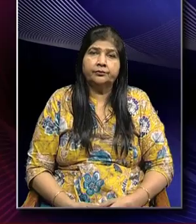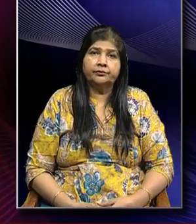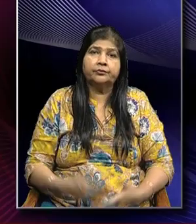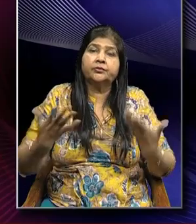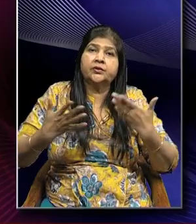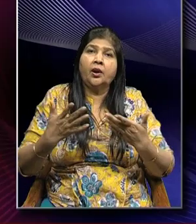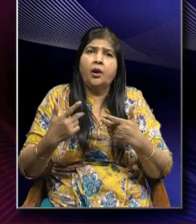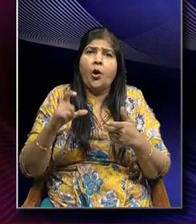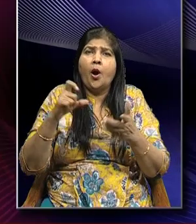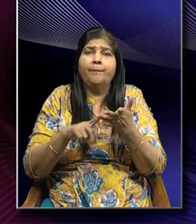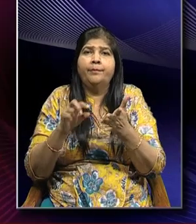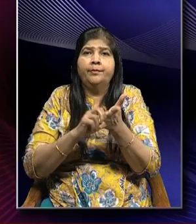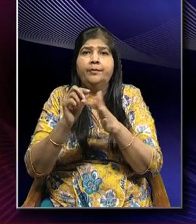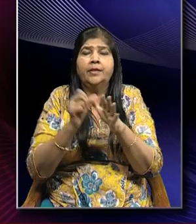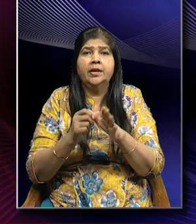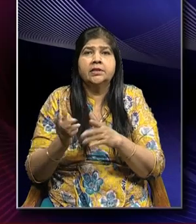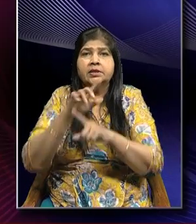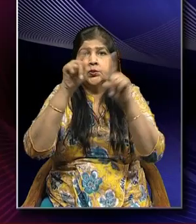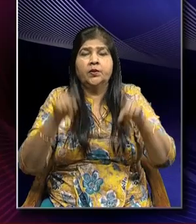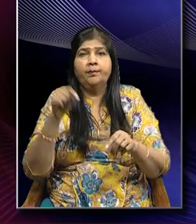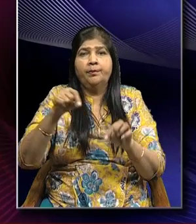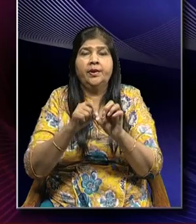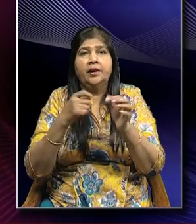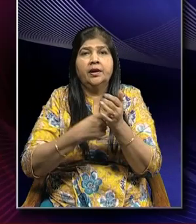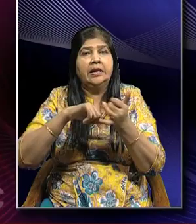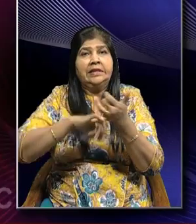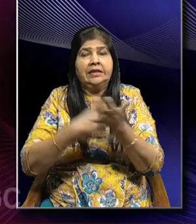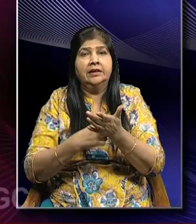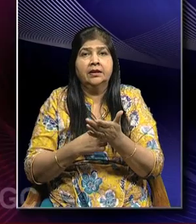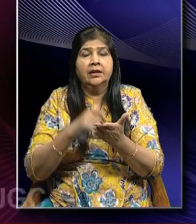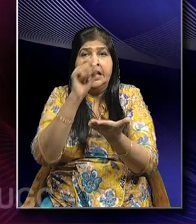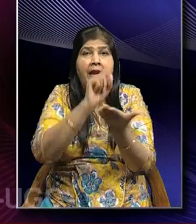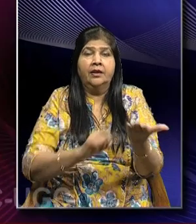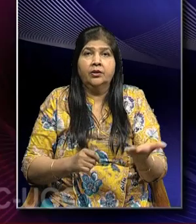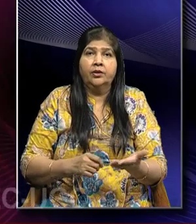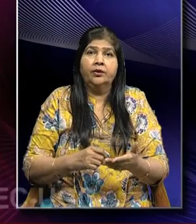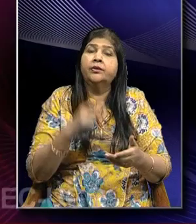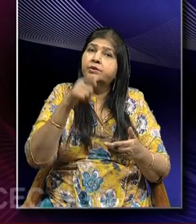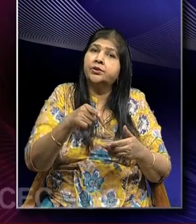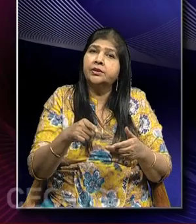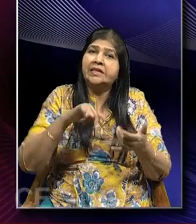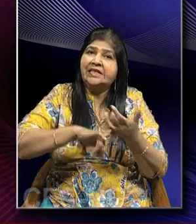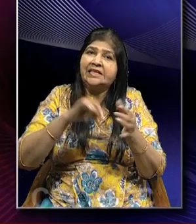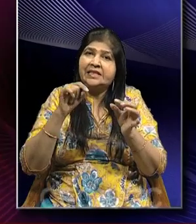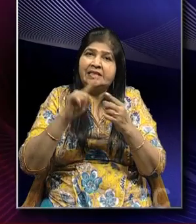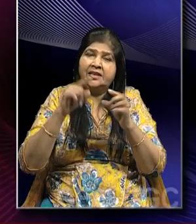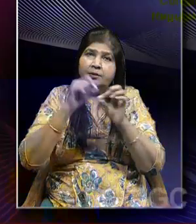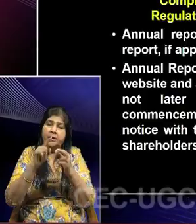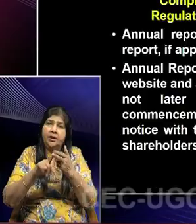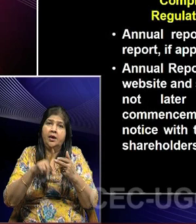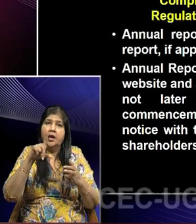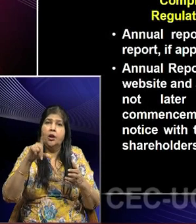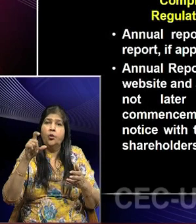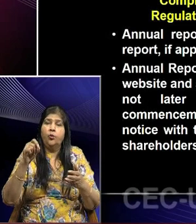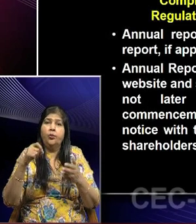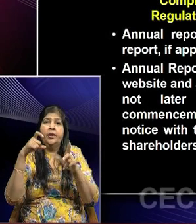compliance framework of this BRSR? There is a regulation 34 of SEBI's LODR, that